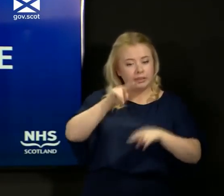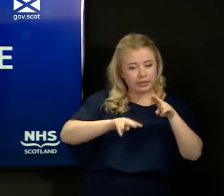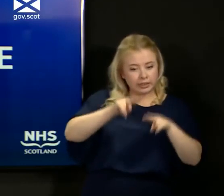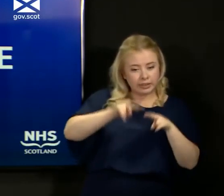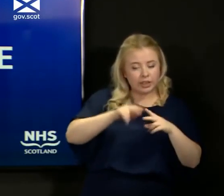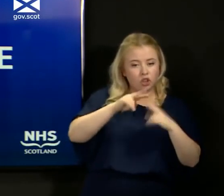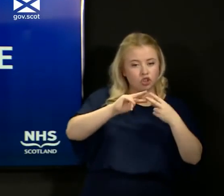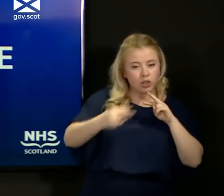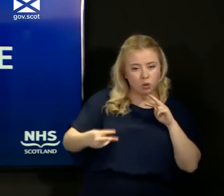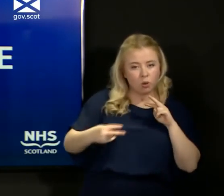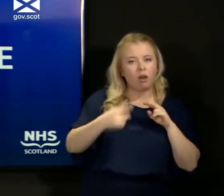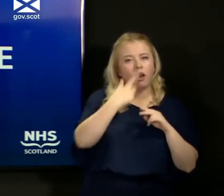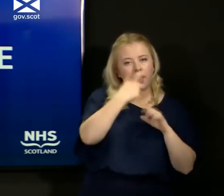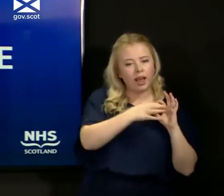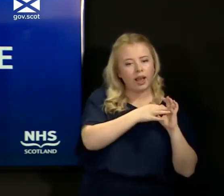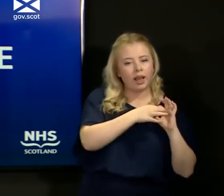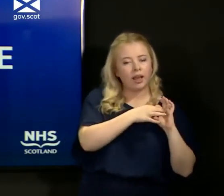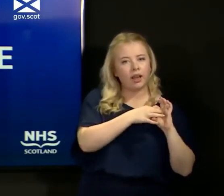you could associate them with,